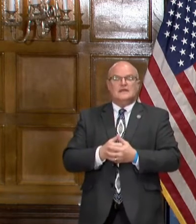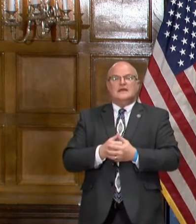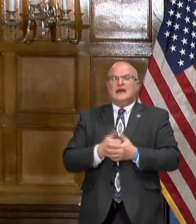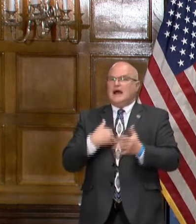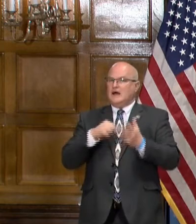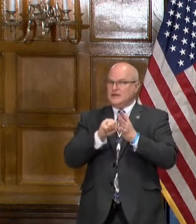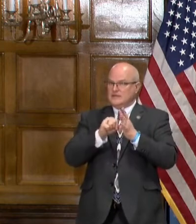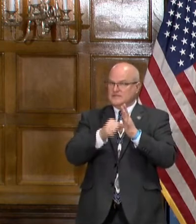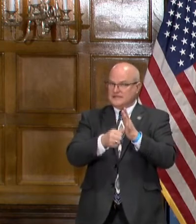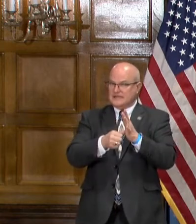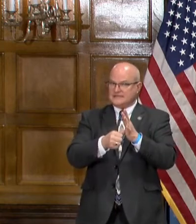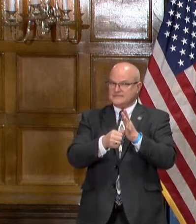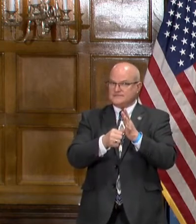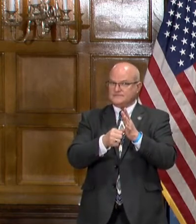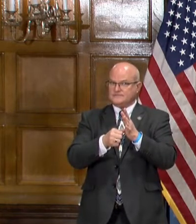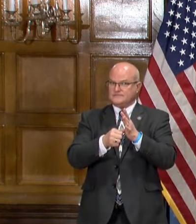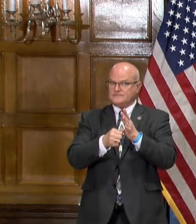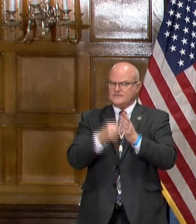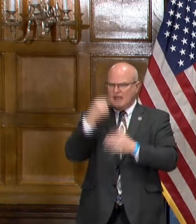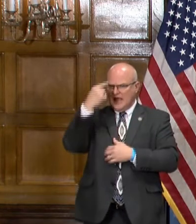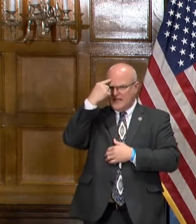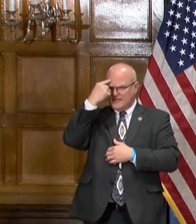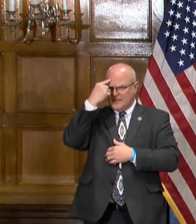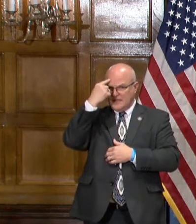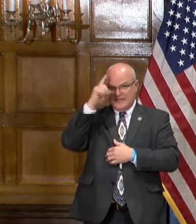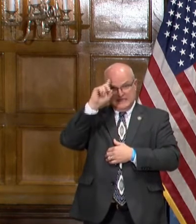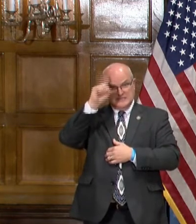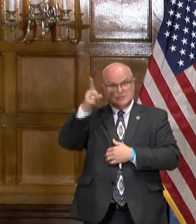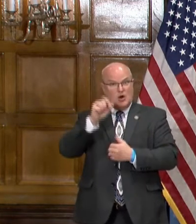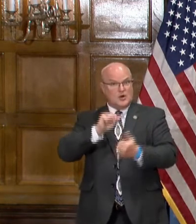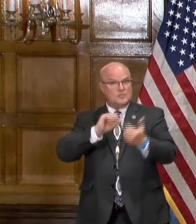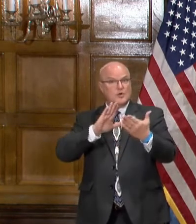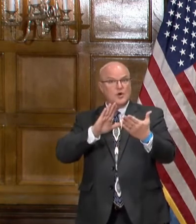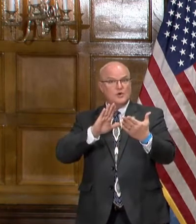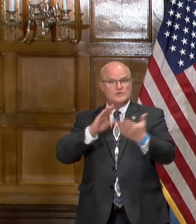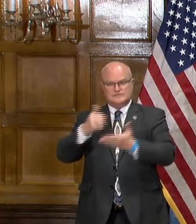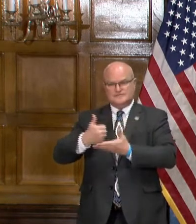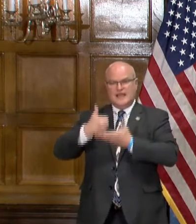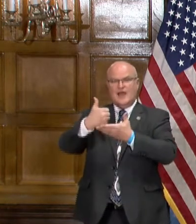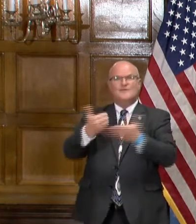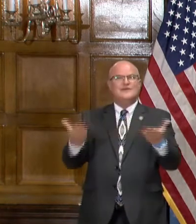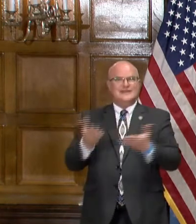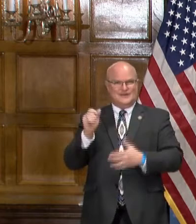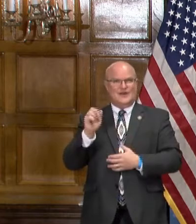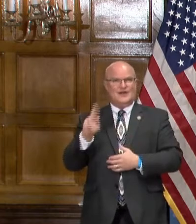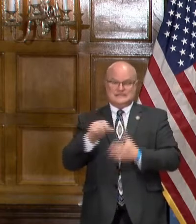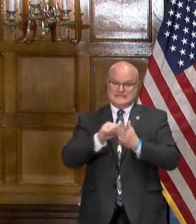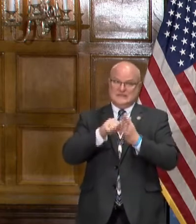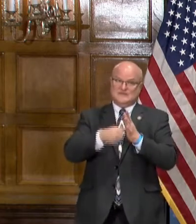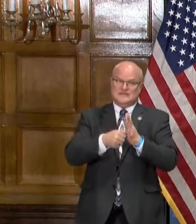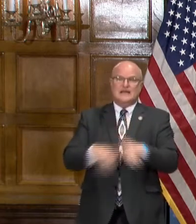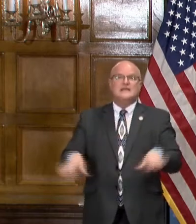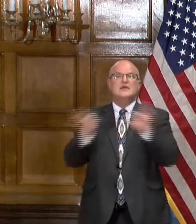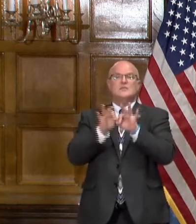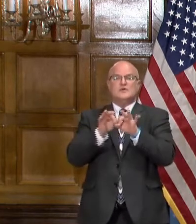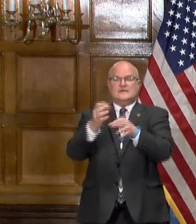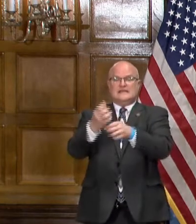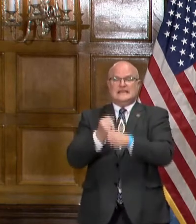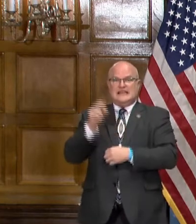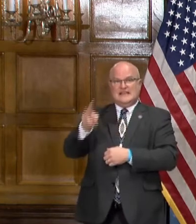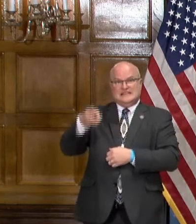me emphasize, I think this is a smart approach. I think it'll be helpful here in Arkansas to emphasize the importance of getting